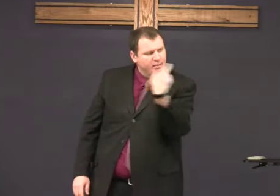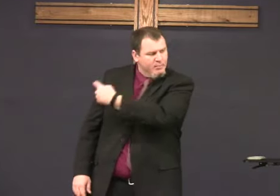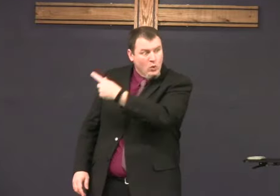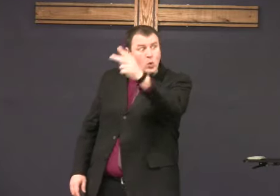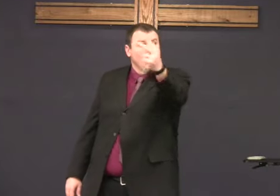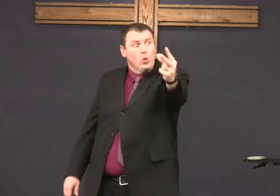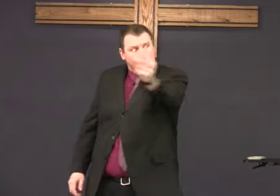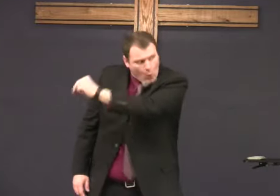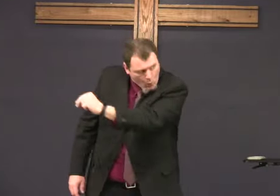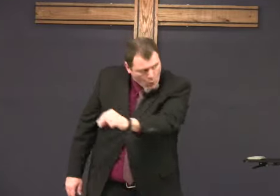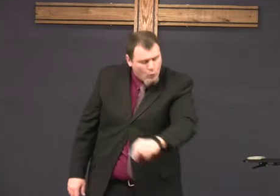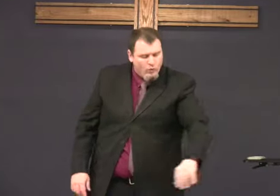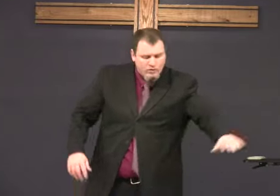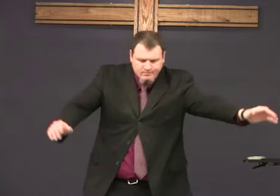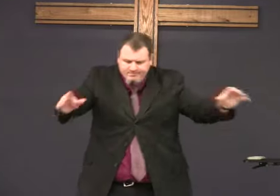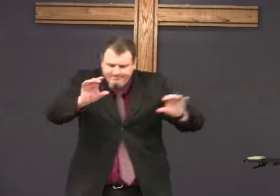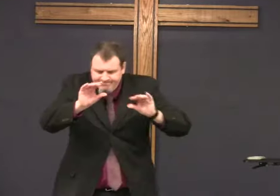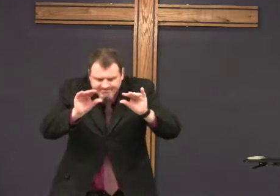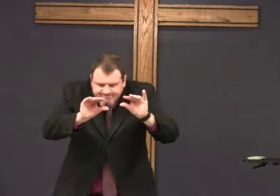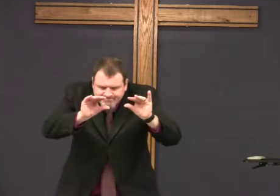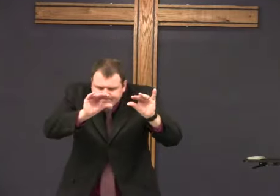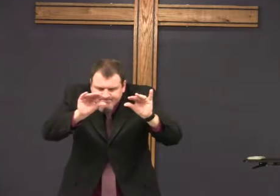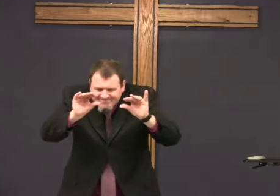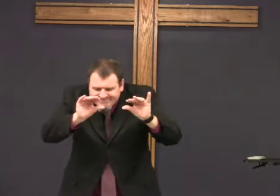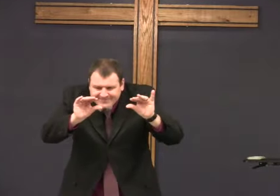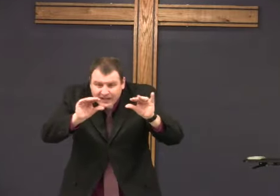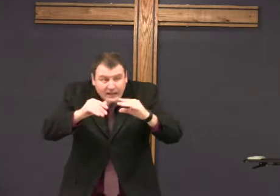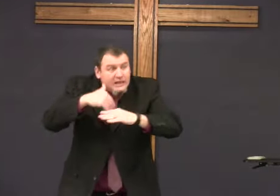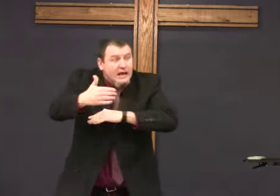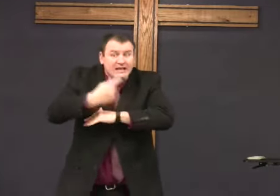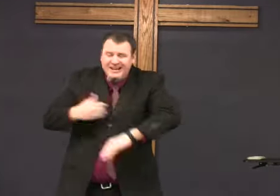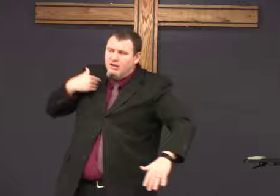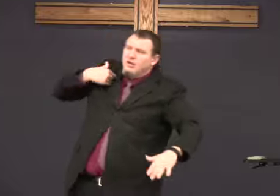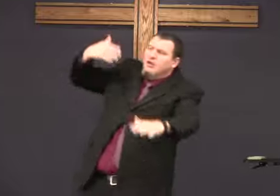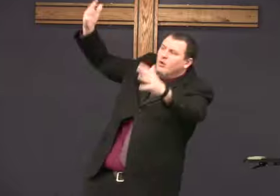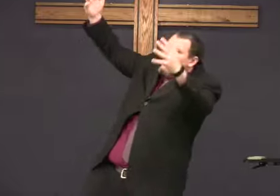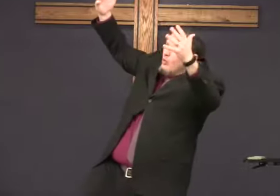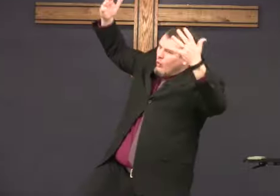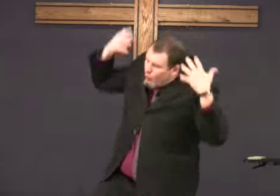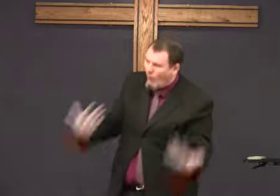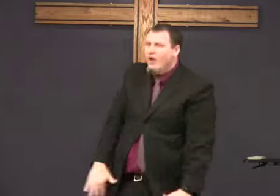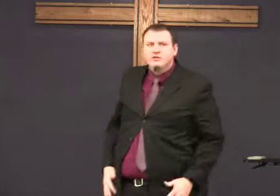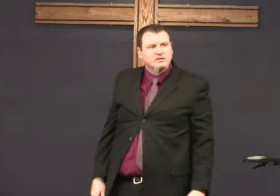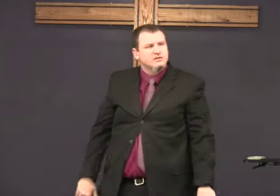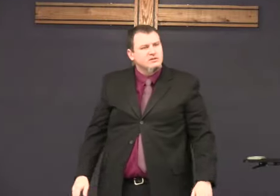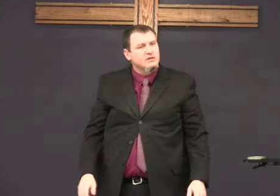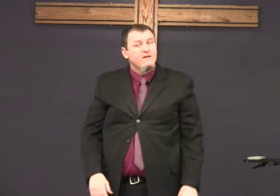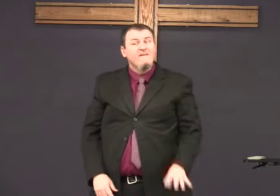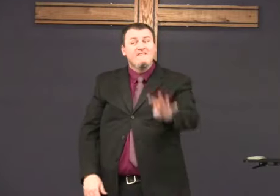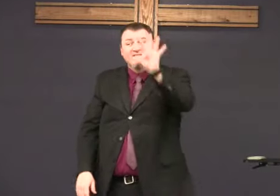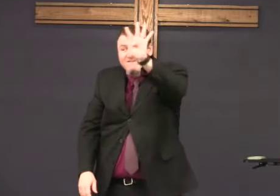so he tells the messenger, tell him, no, I'm not going. And then a fourth time, what?